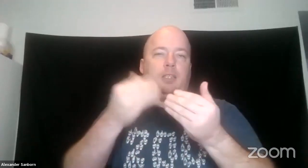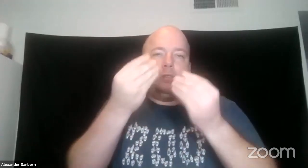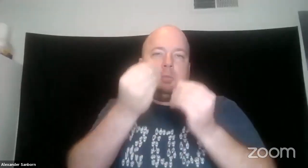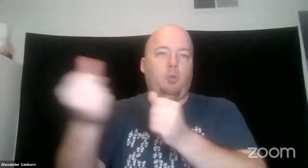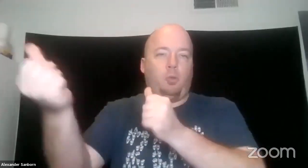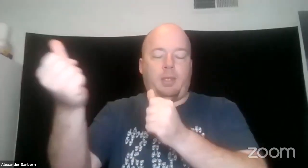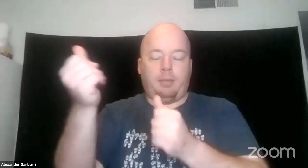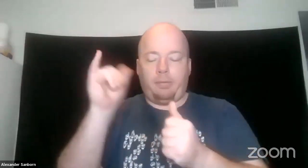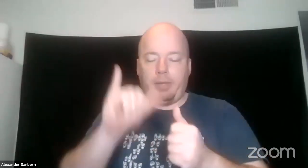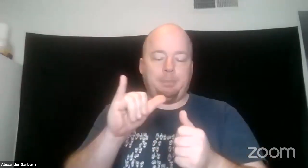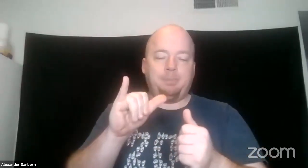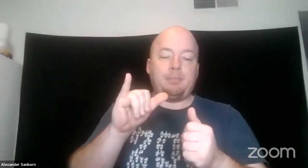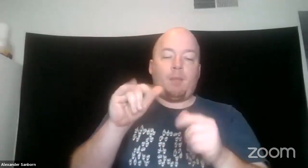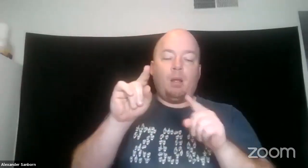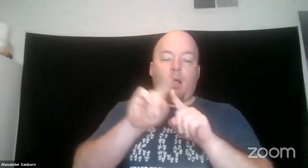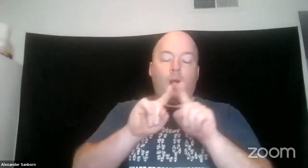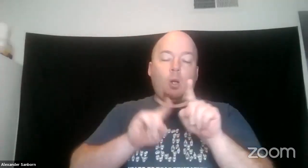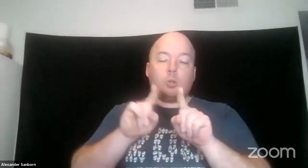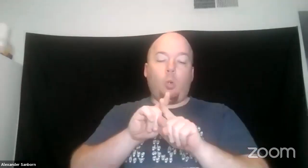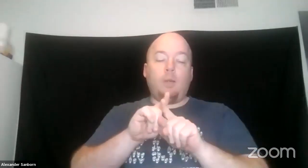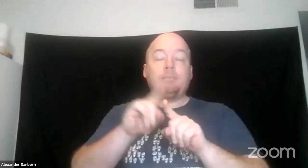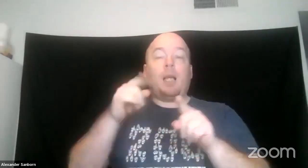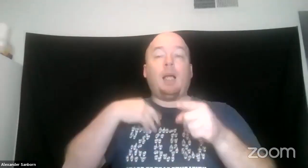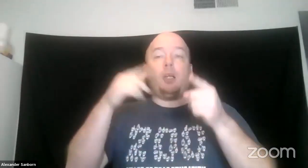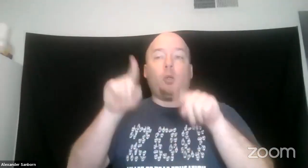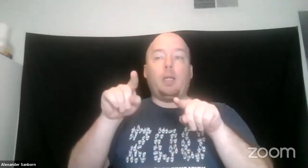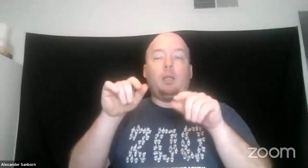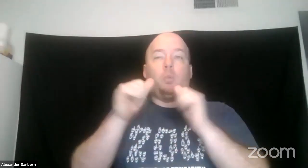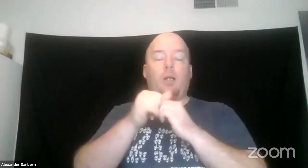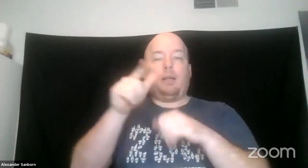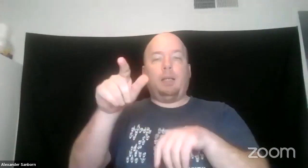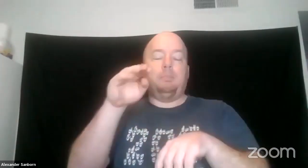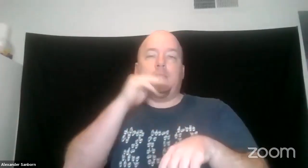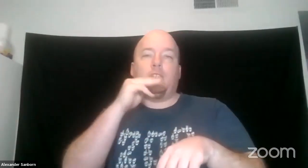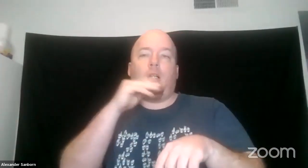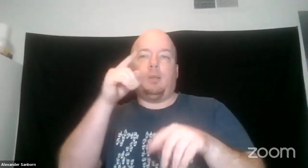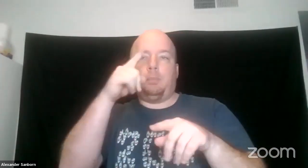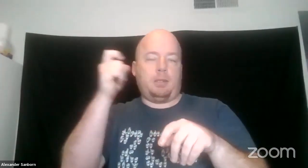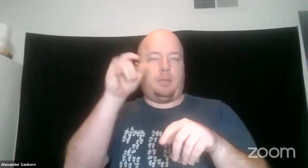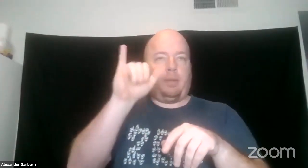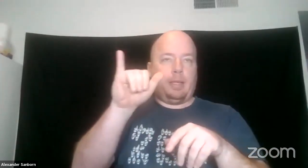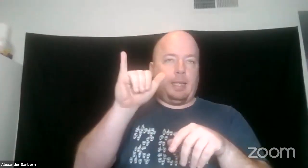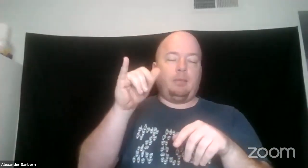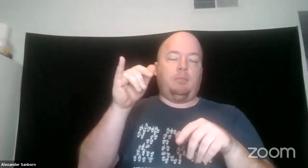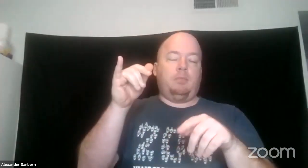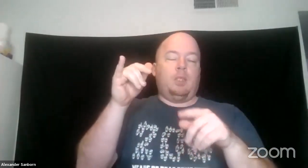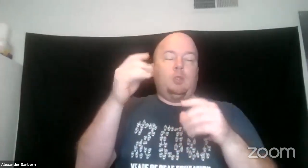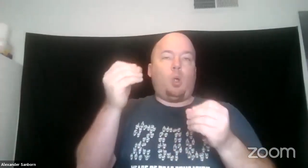DHHSC email for all of our board members, and believe that will help to move things more